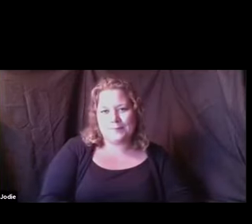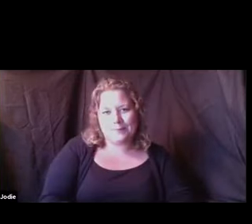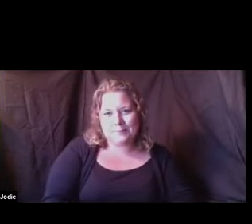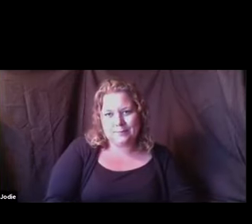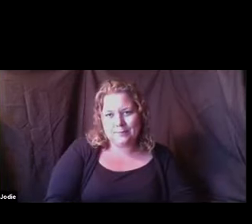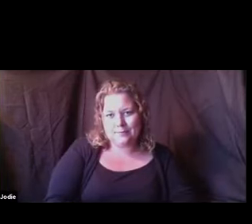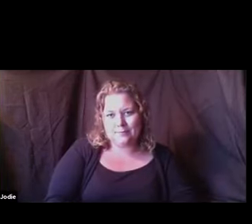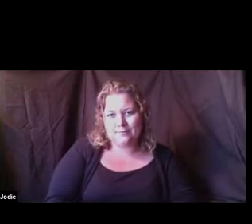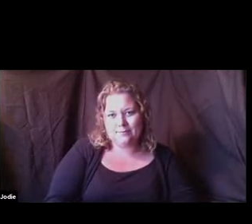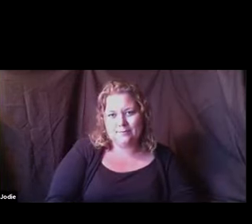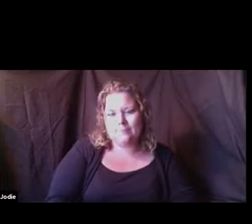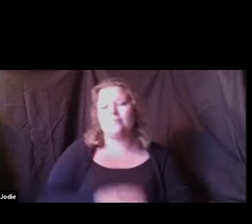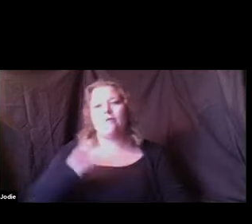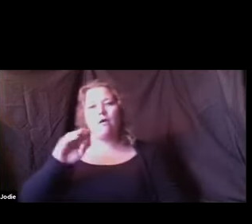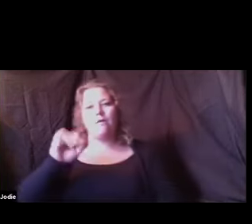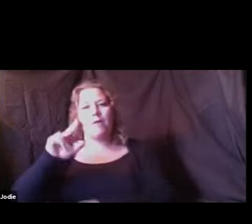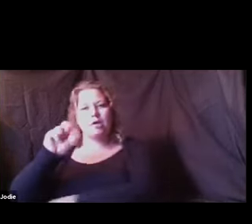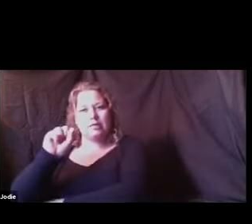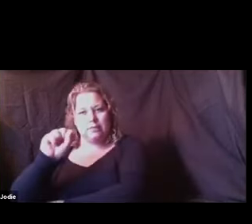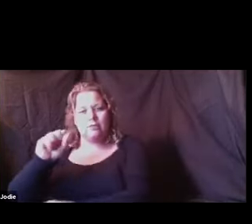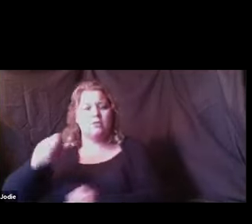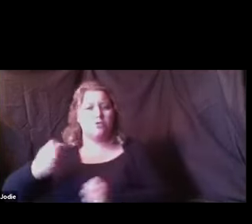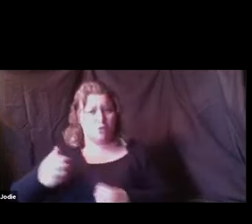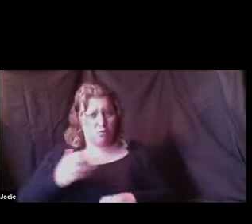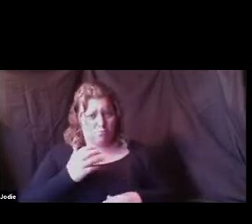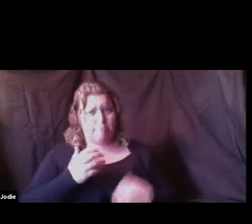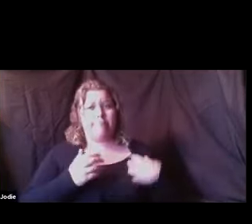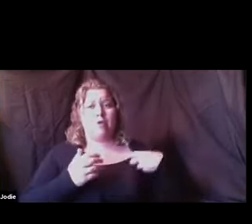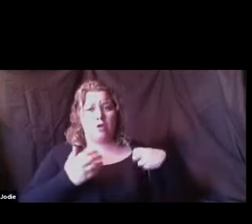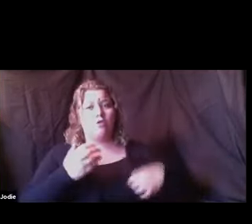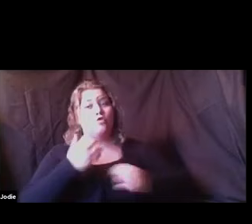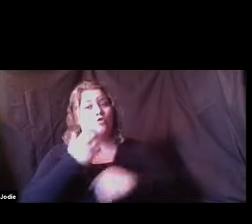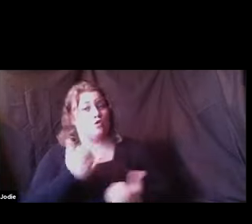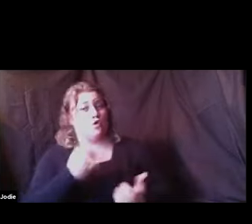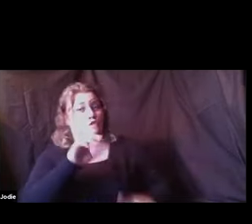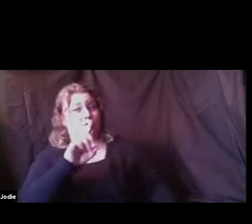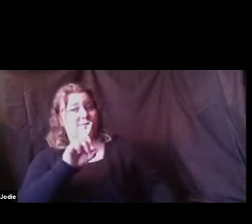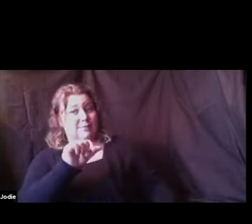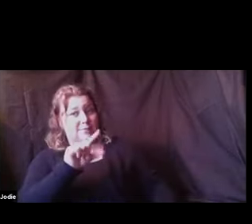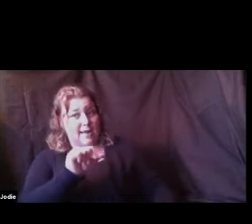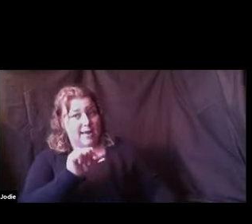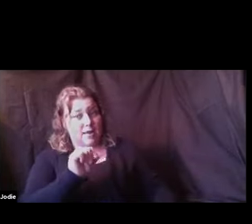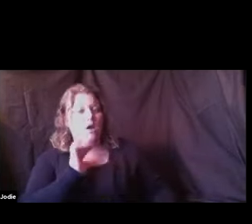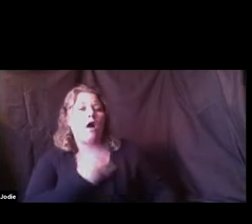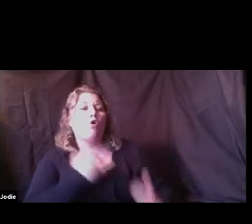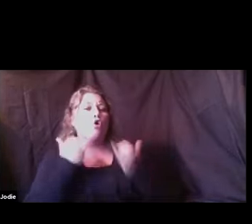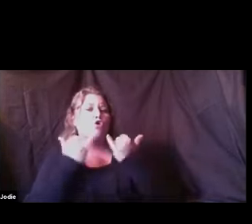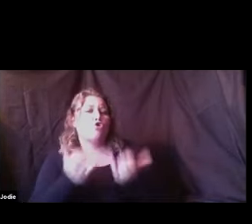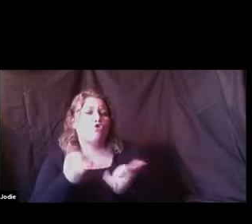So based on the data that you have now, what is our current rate of increase?